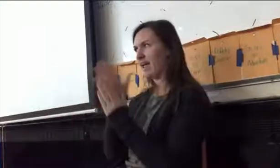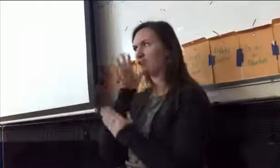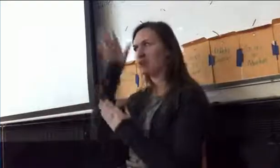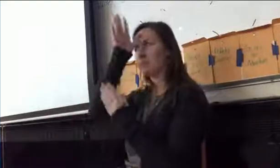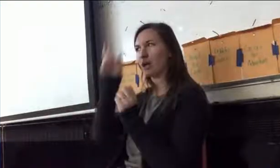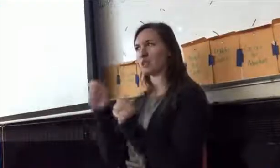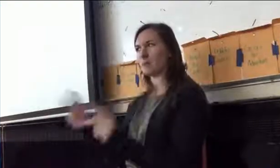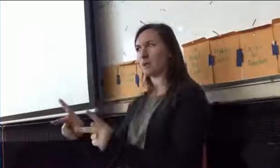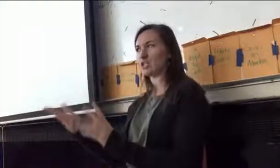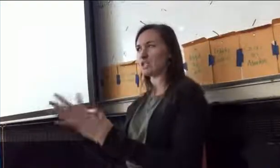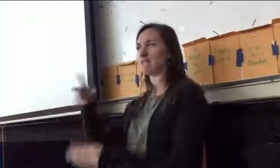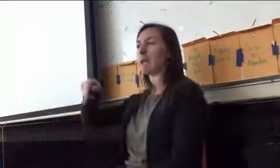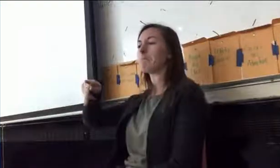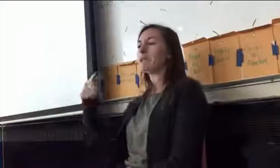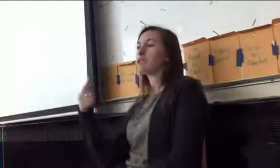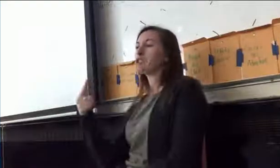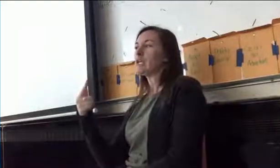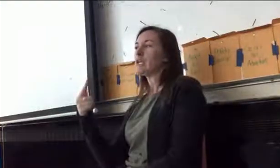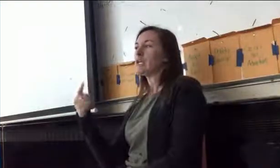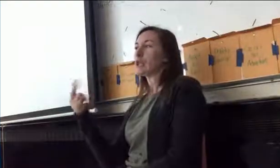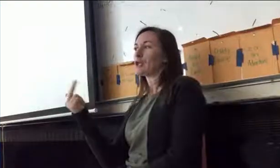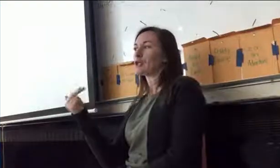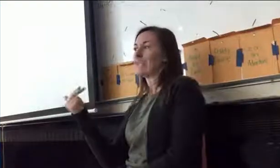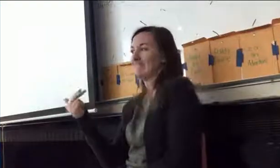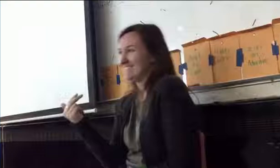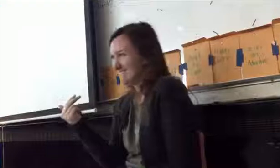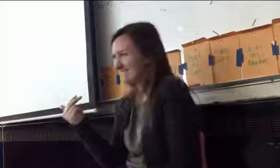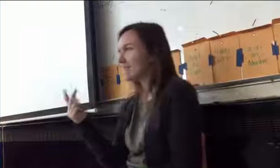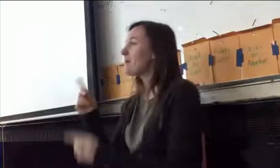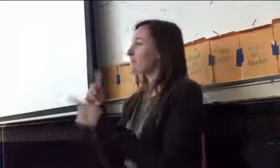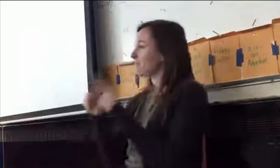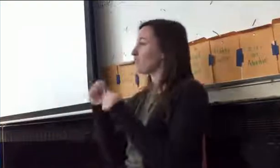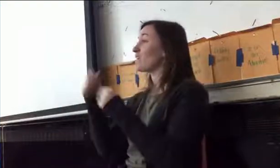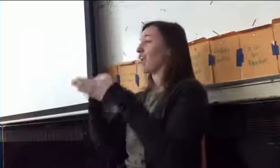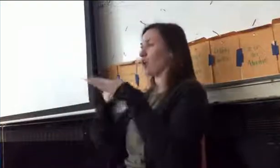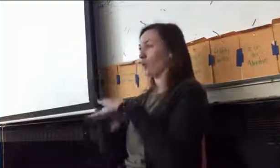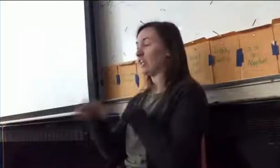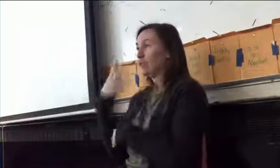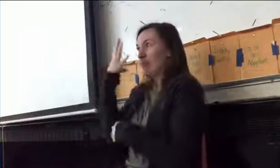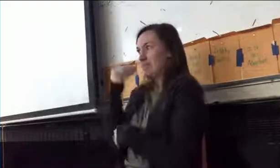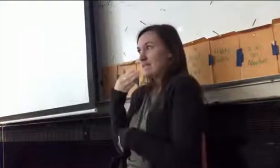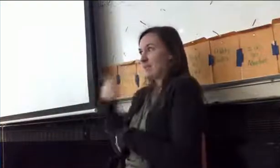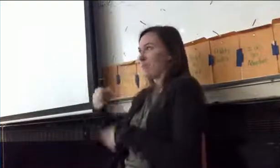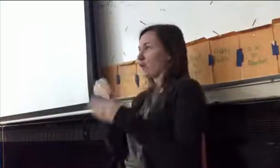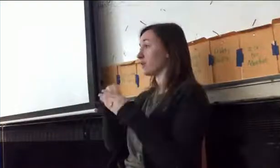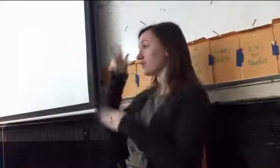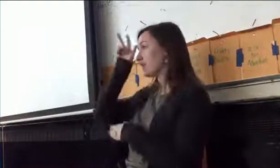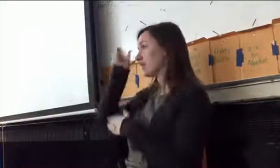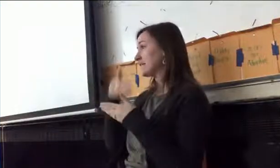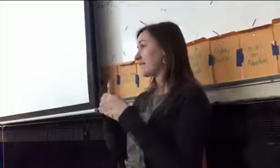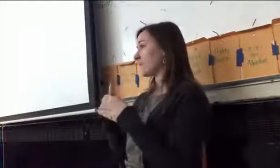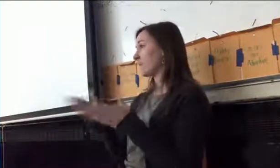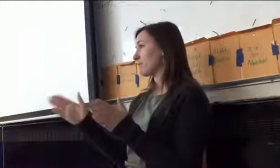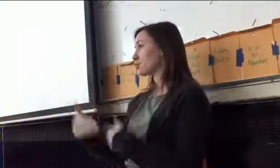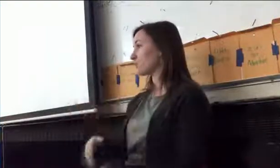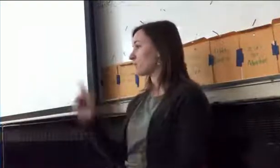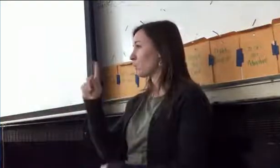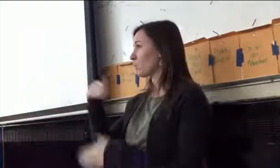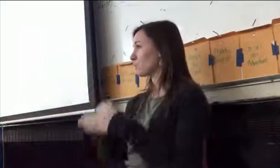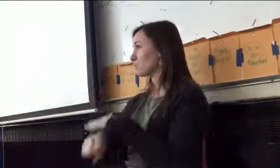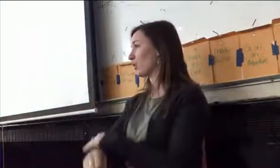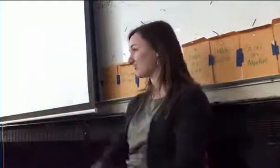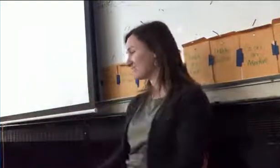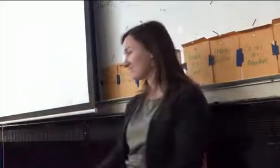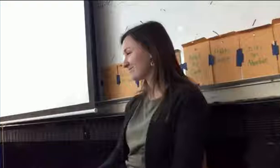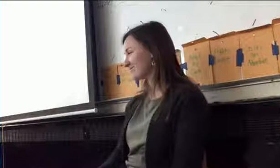of like PG-13 rating, and then you can go in and you can go to the devil baby's room and live there. Okay? Now,